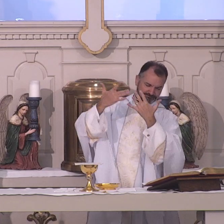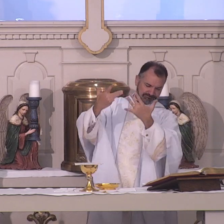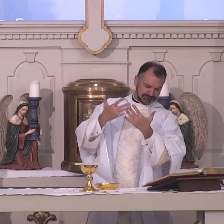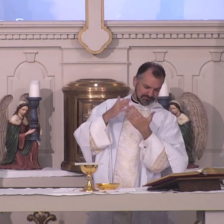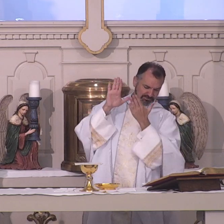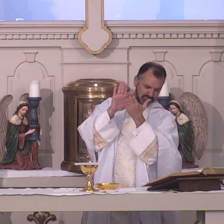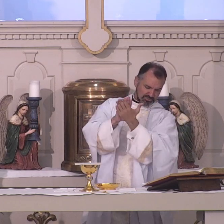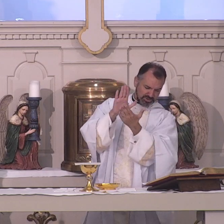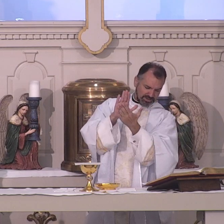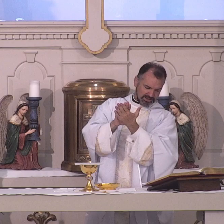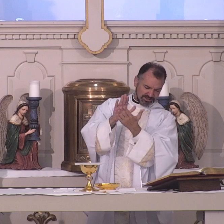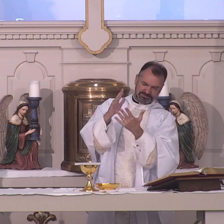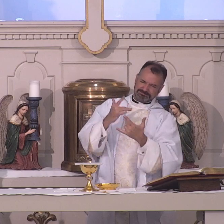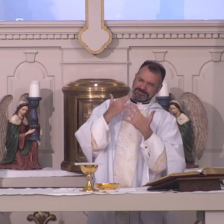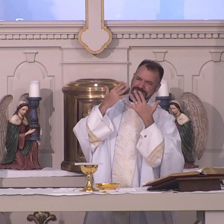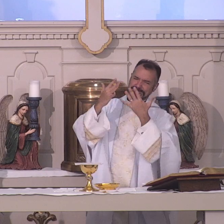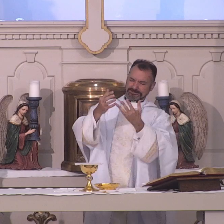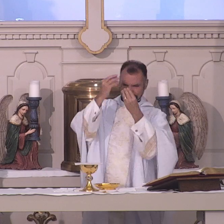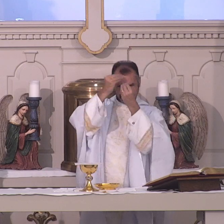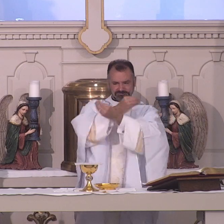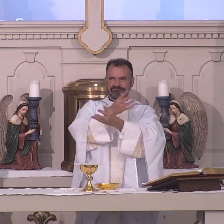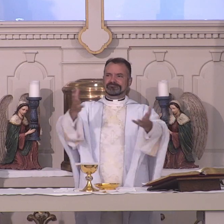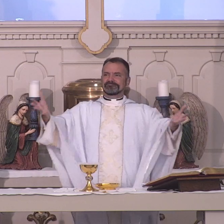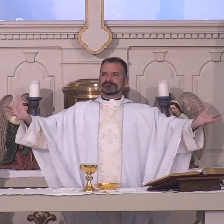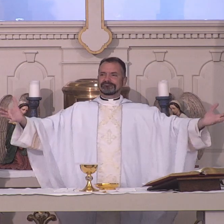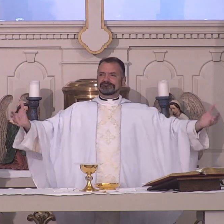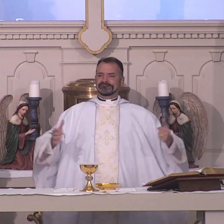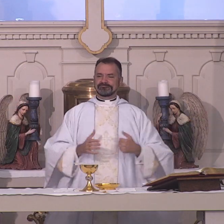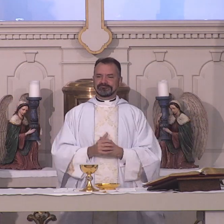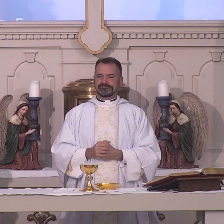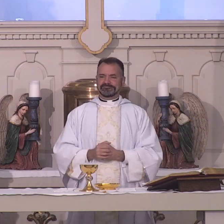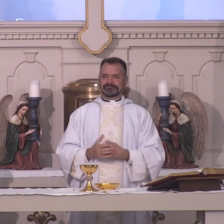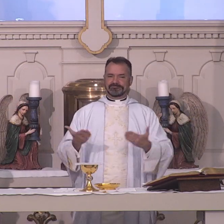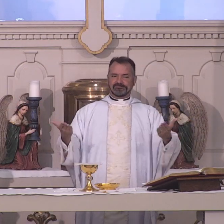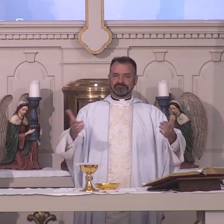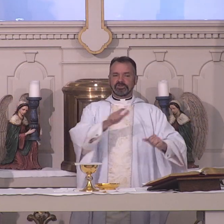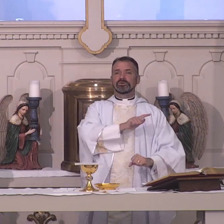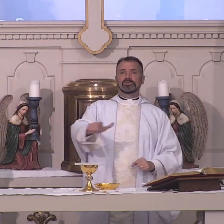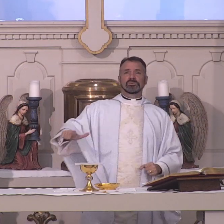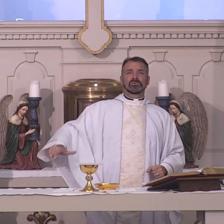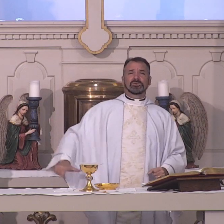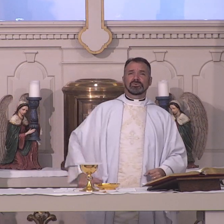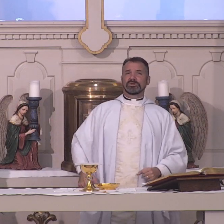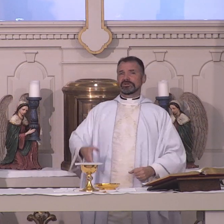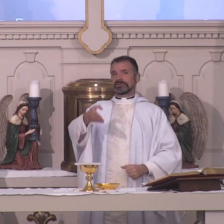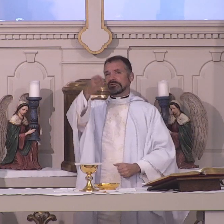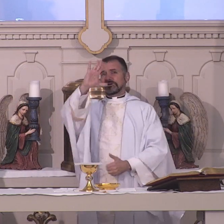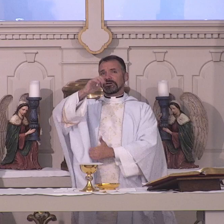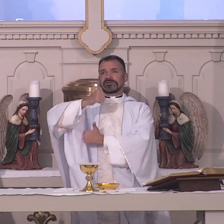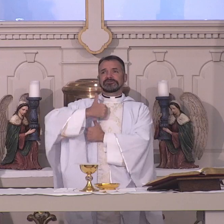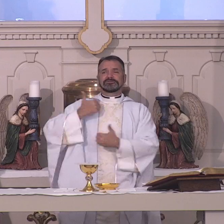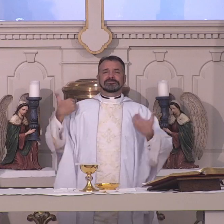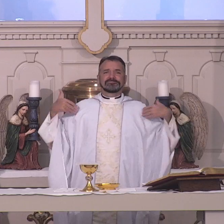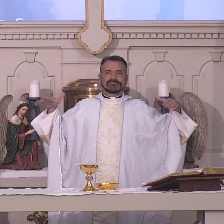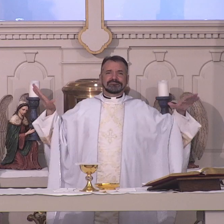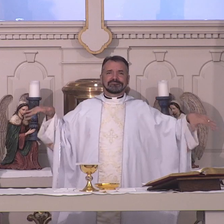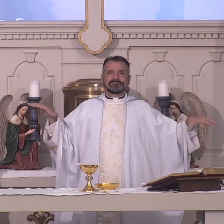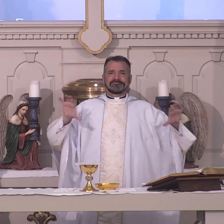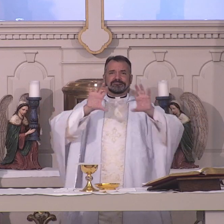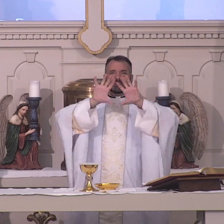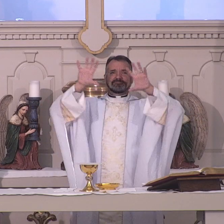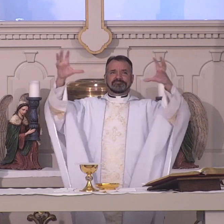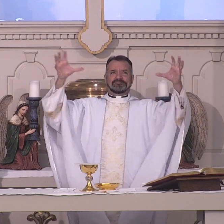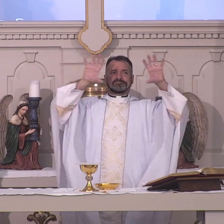in exultant adoration, as with one voice of praise we acclaim, Holy,